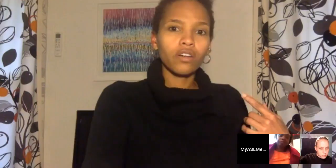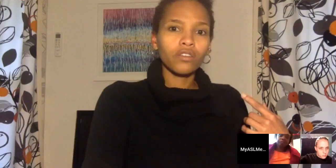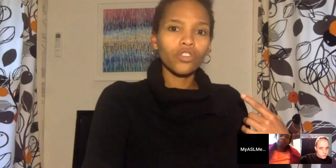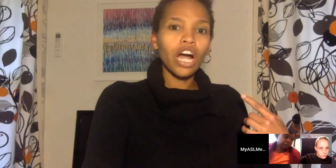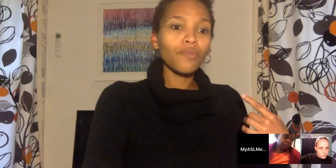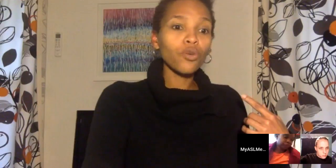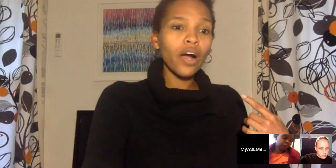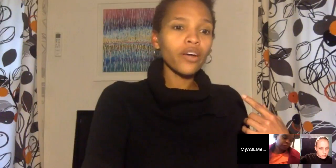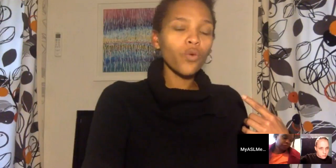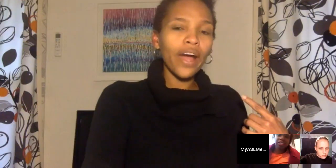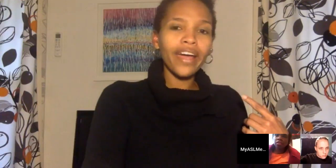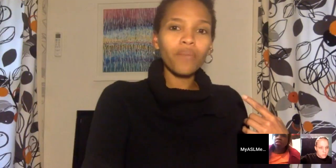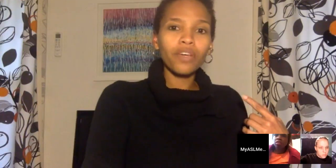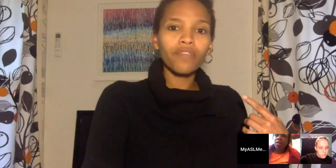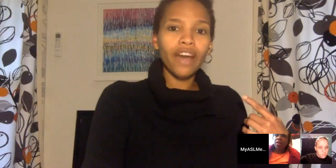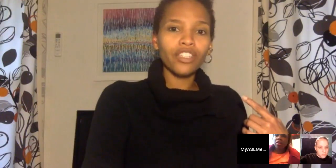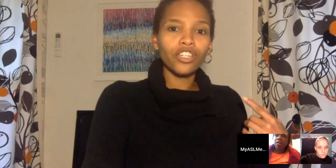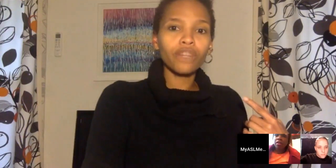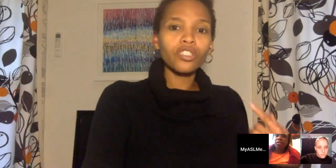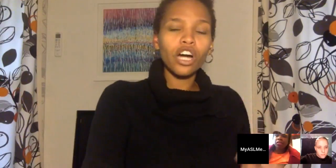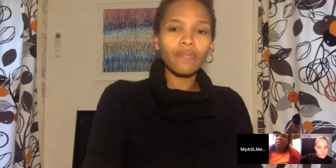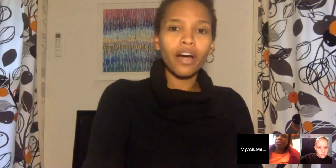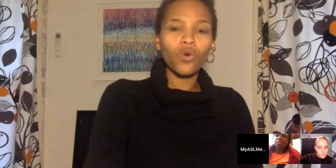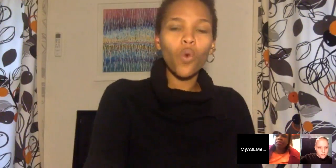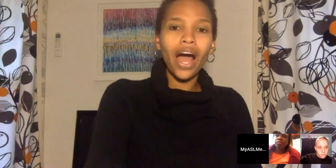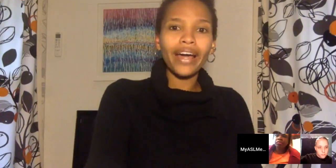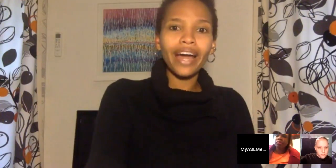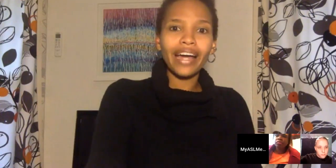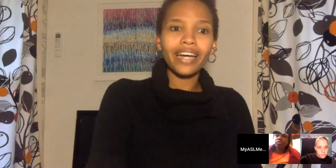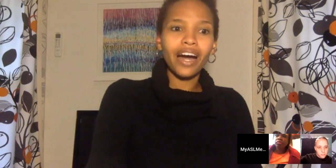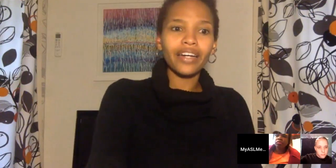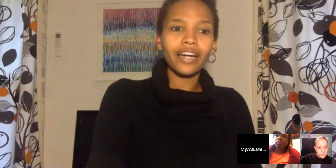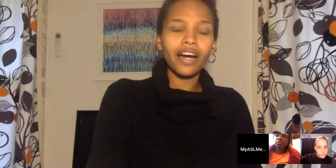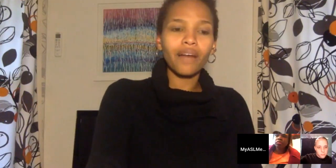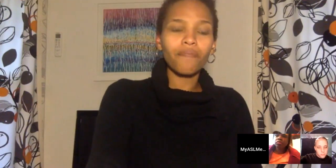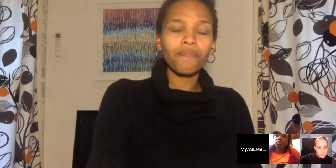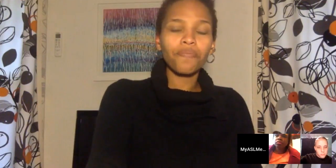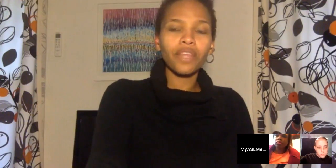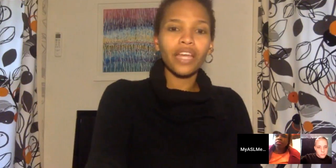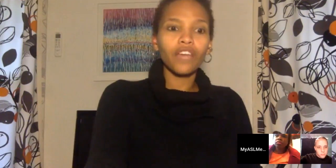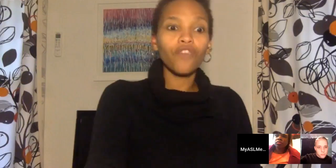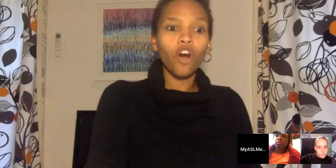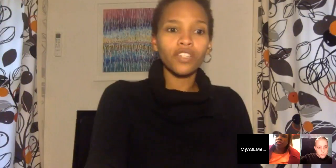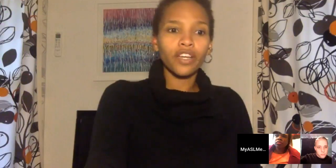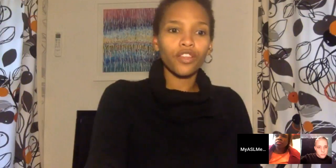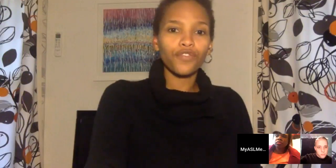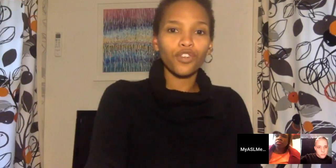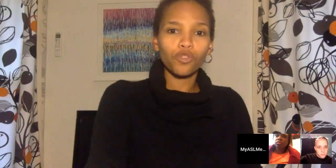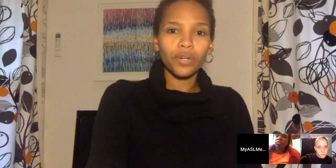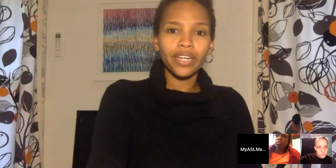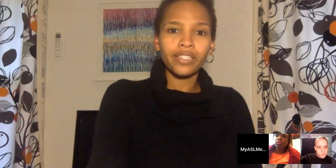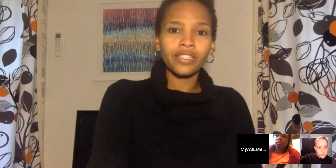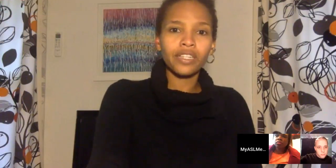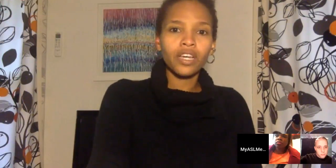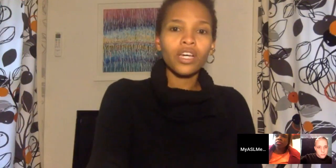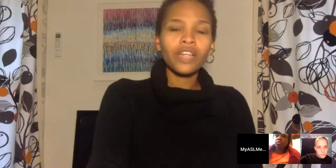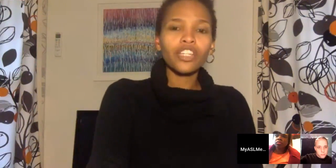So I'm your YAP ambassador. I'm gonna talk about why I got involved in it in the first place. And she